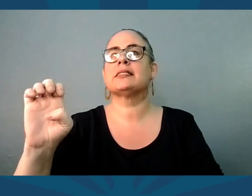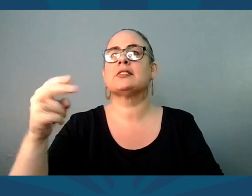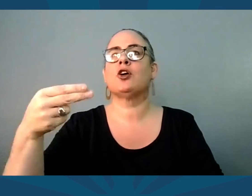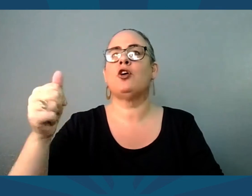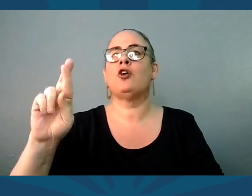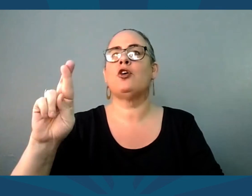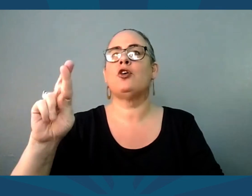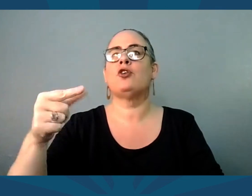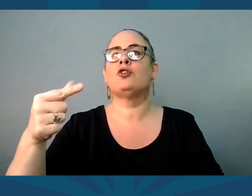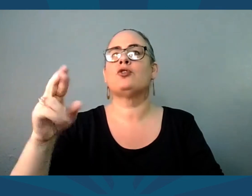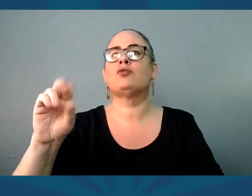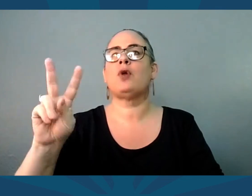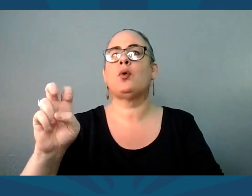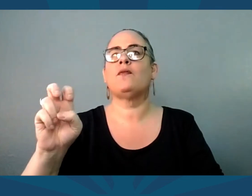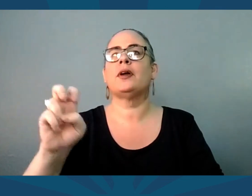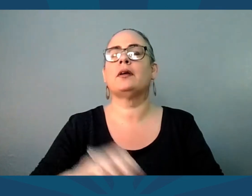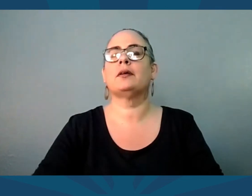Constance Hargrove,